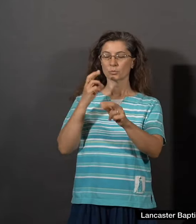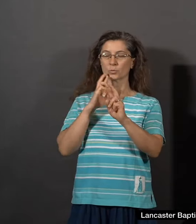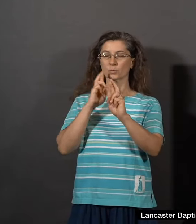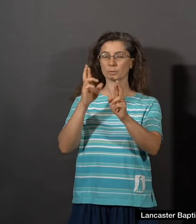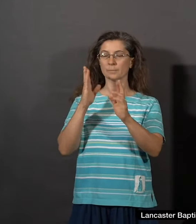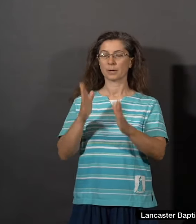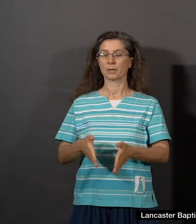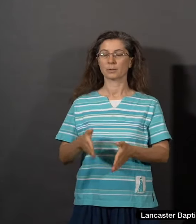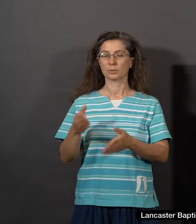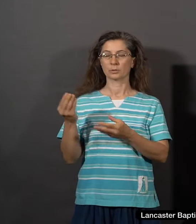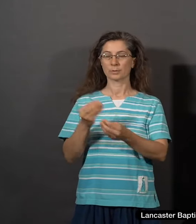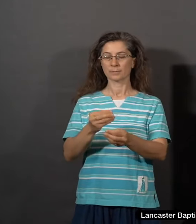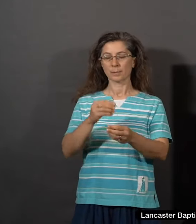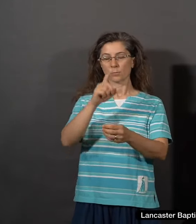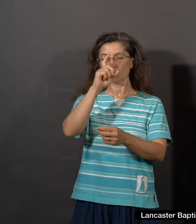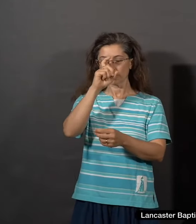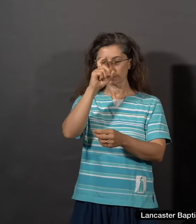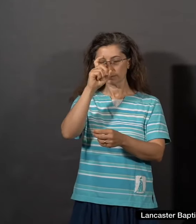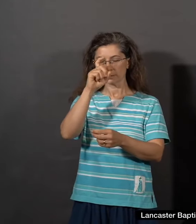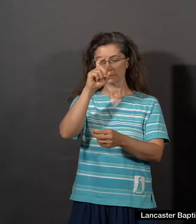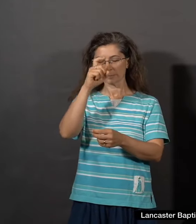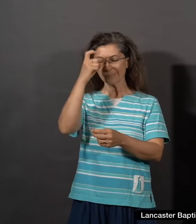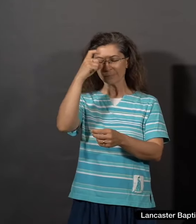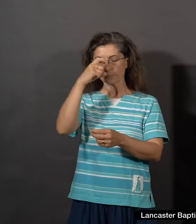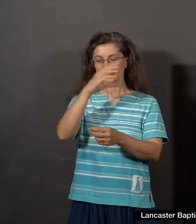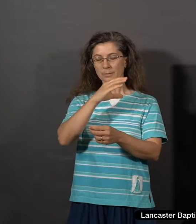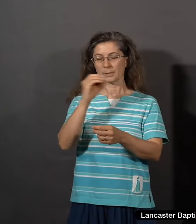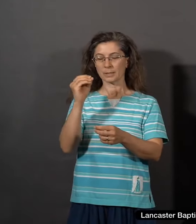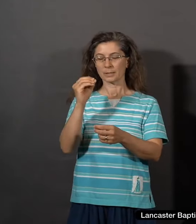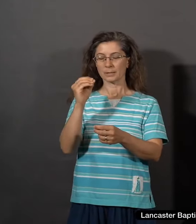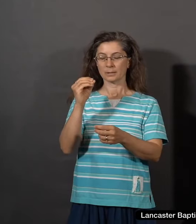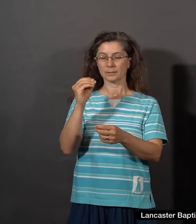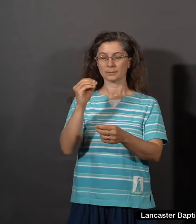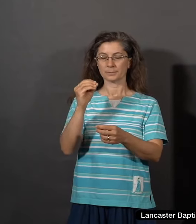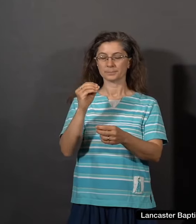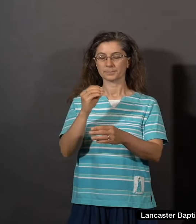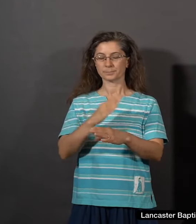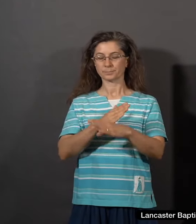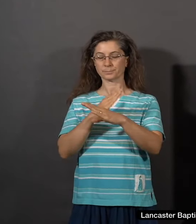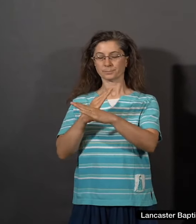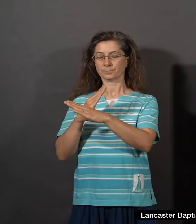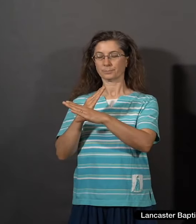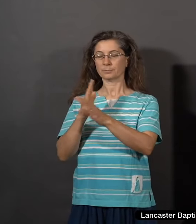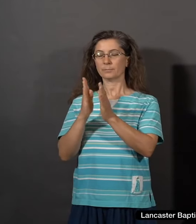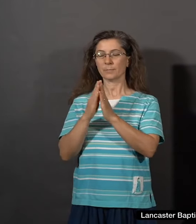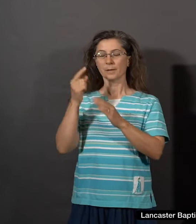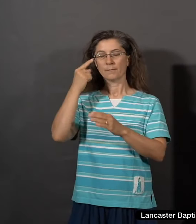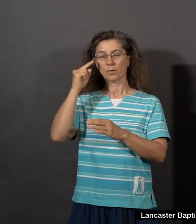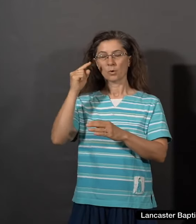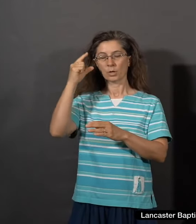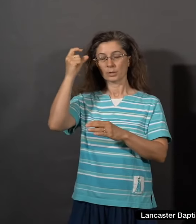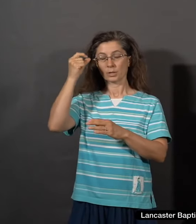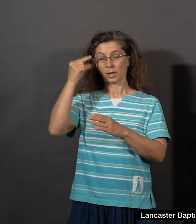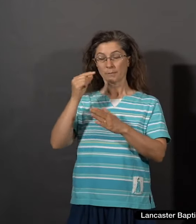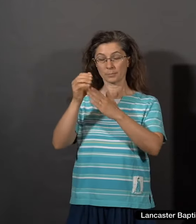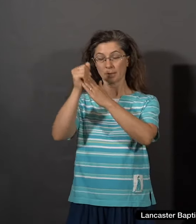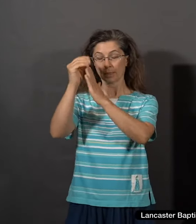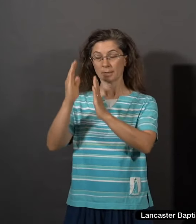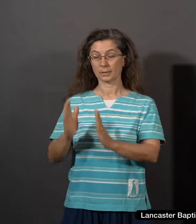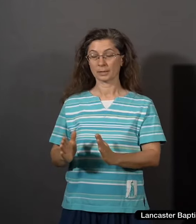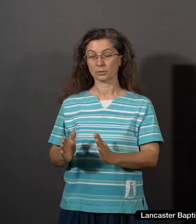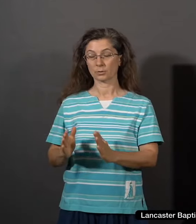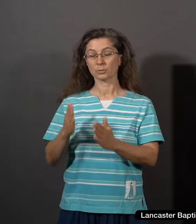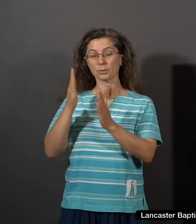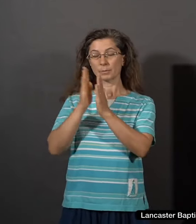wisdom and protection we want to pray lord that you would bless our leaders those that are not saved that they would be saved and then give